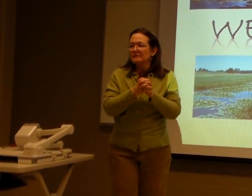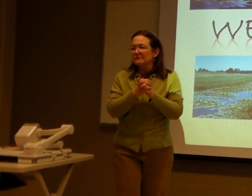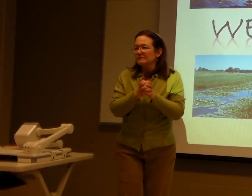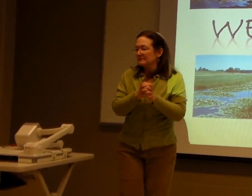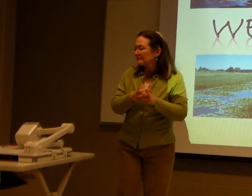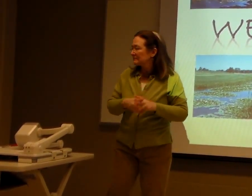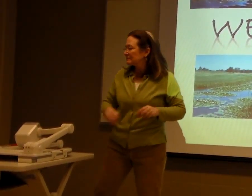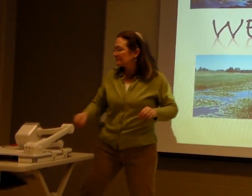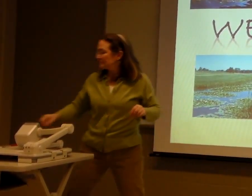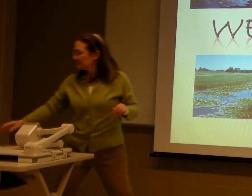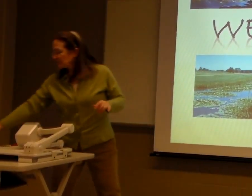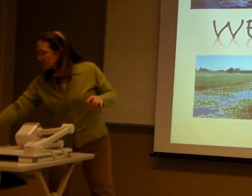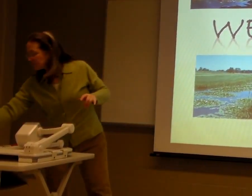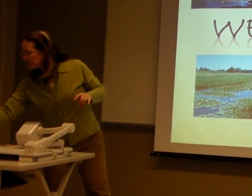you in the next slide.